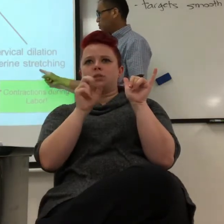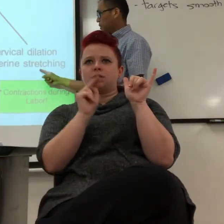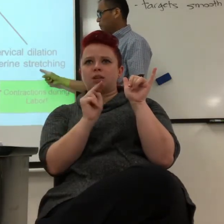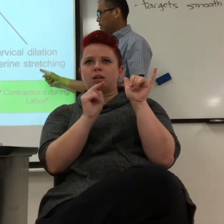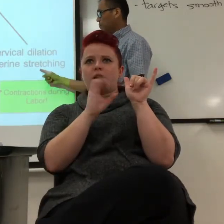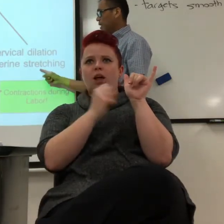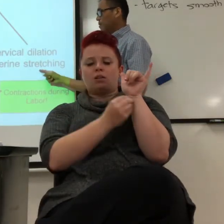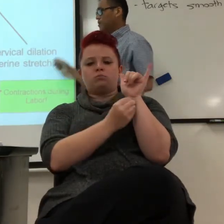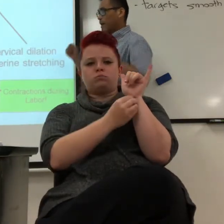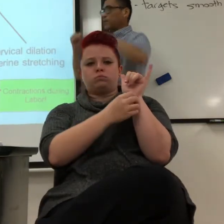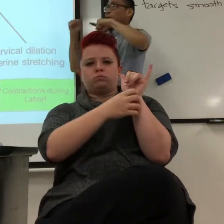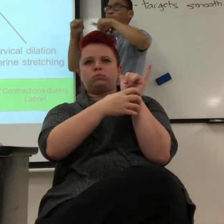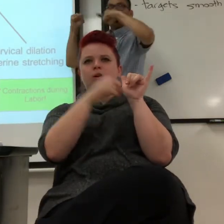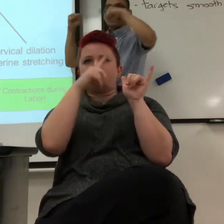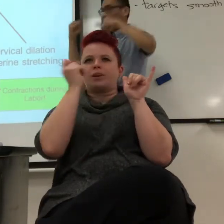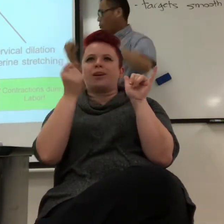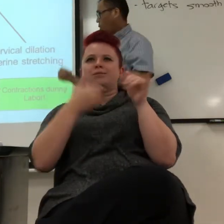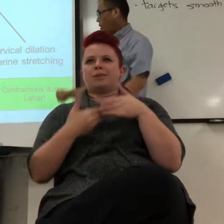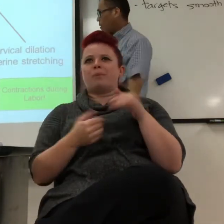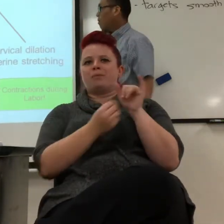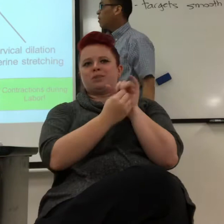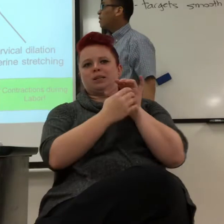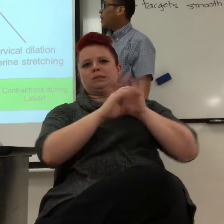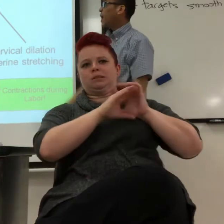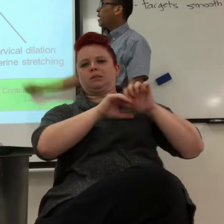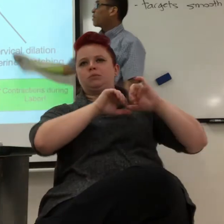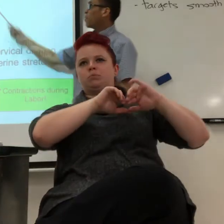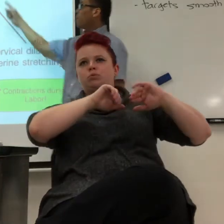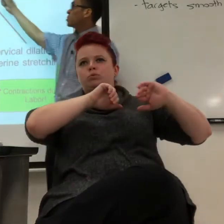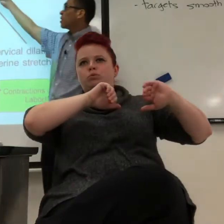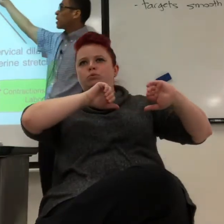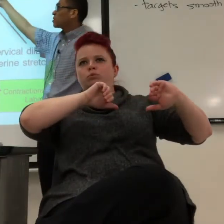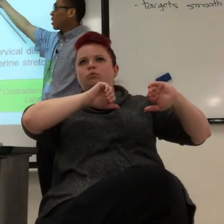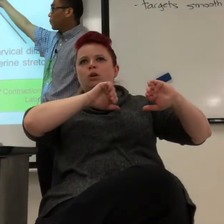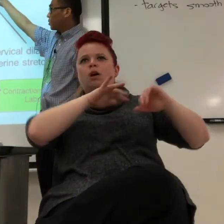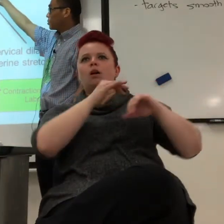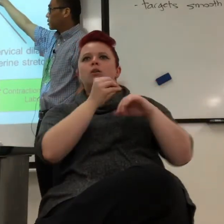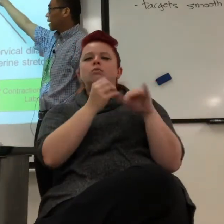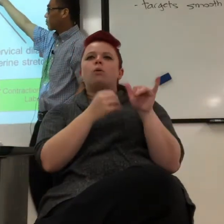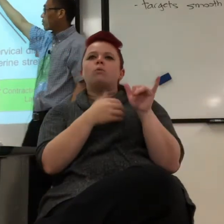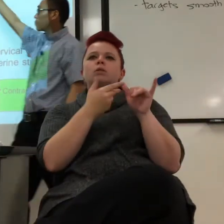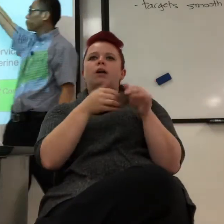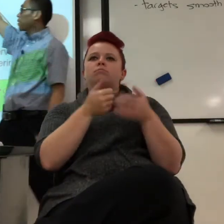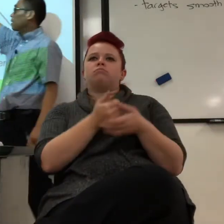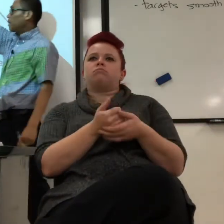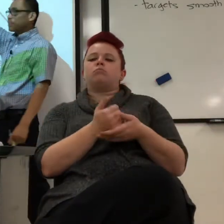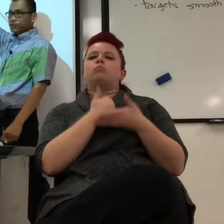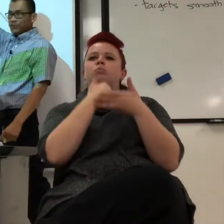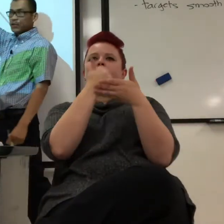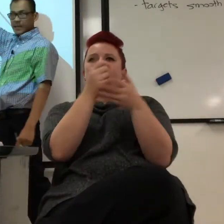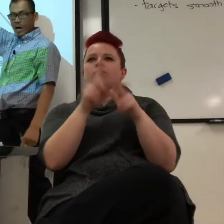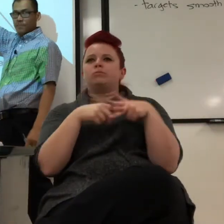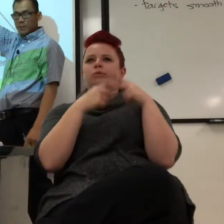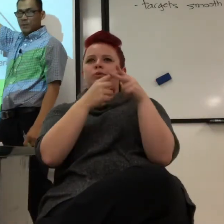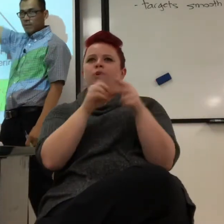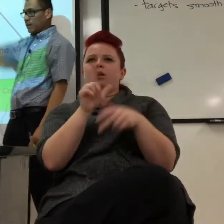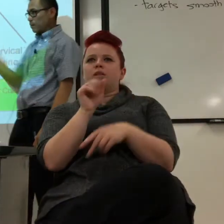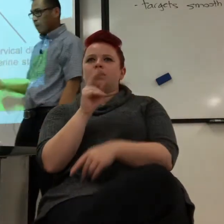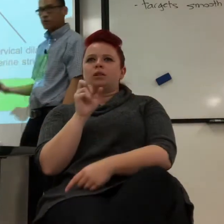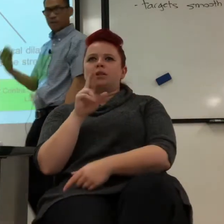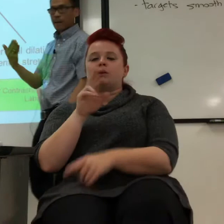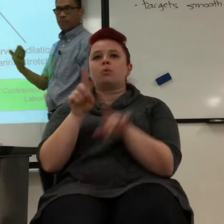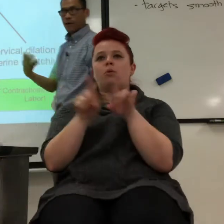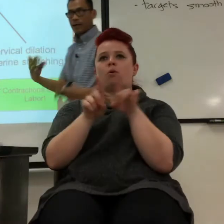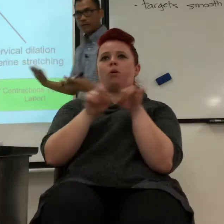uterine stretching, because baby is like, you know, stretching the wall. And those things help induce labor. The obstetrician can help too. They